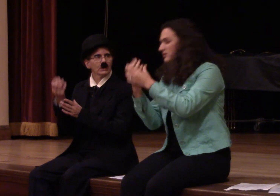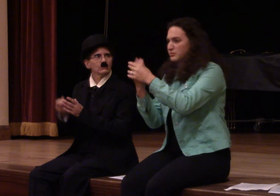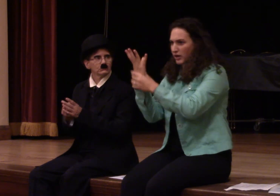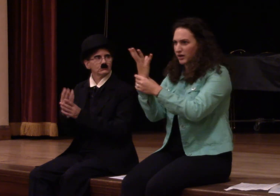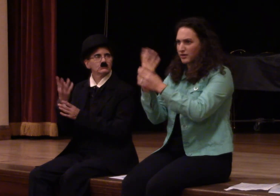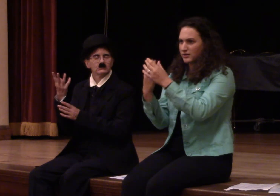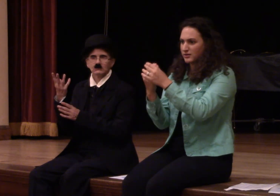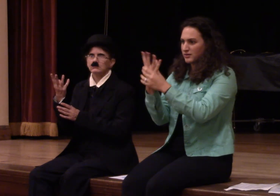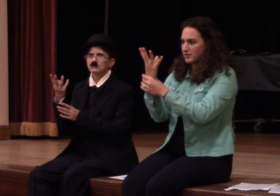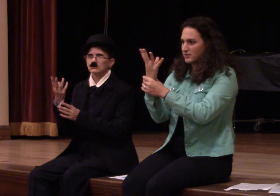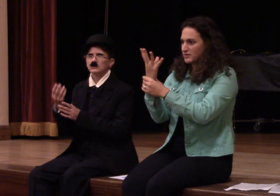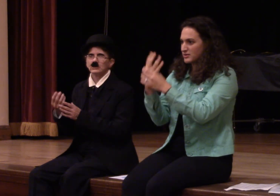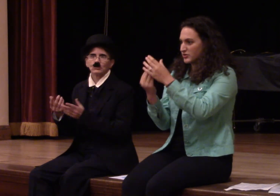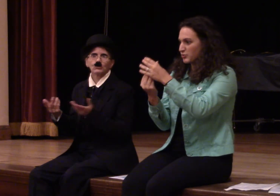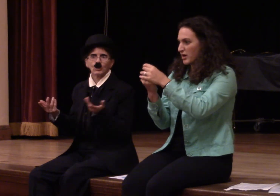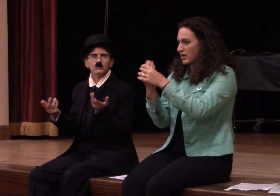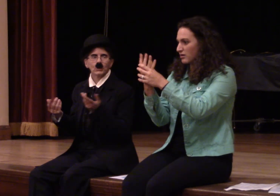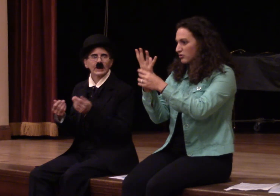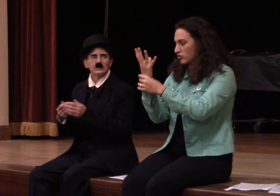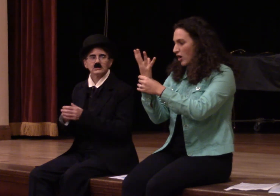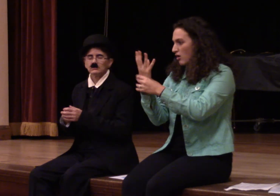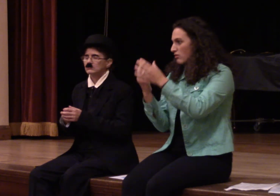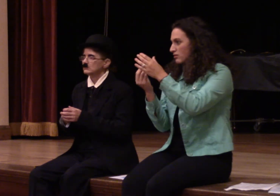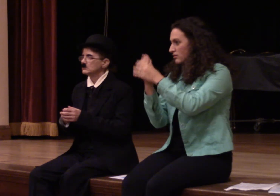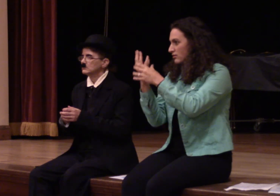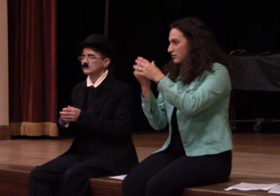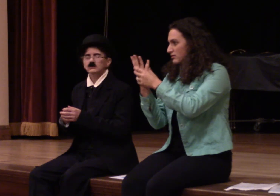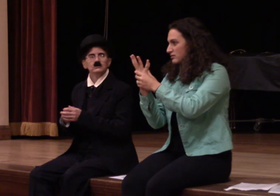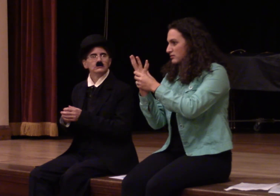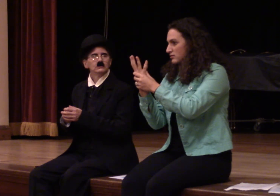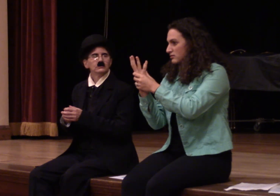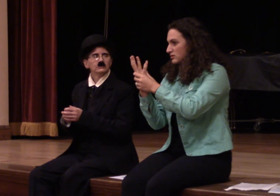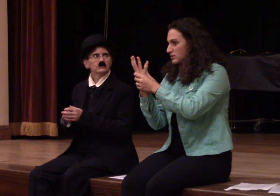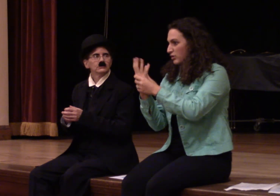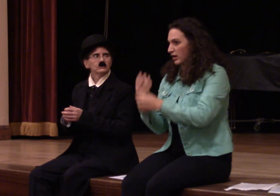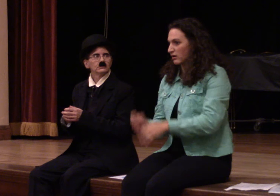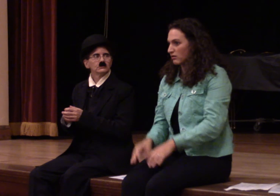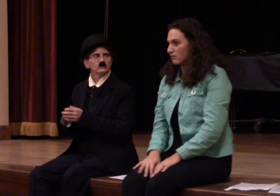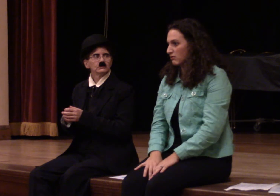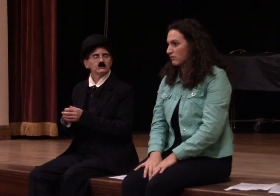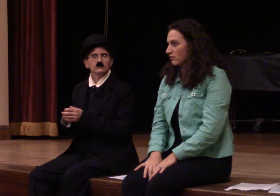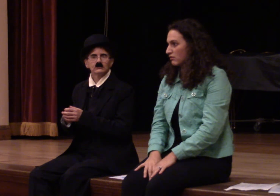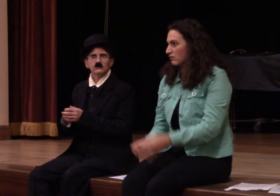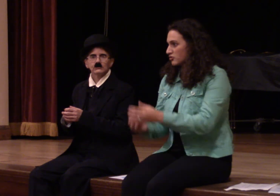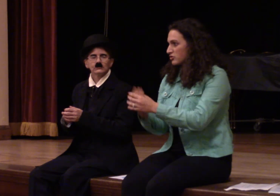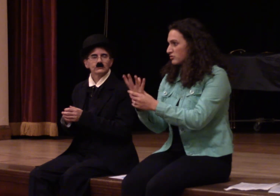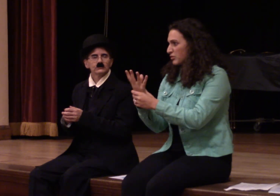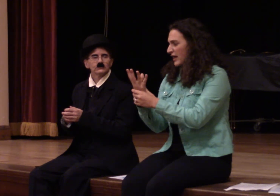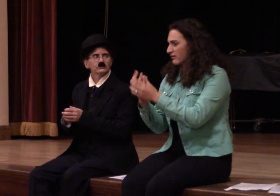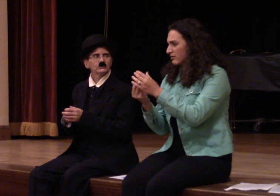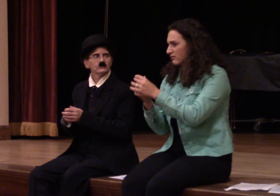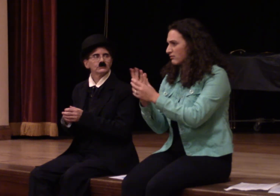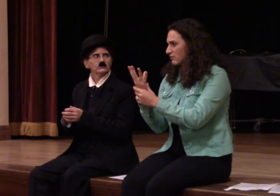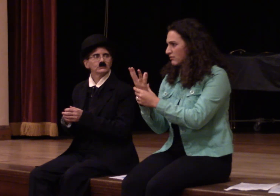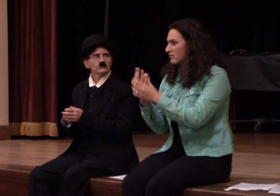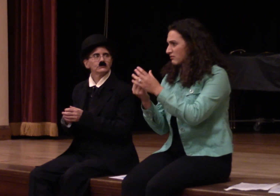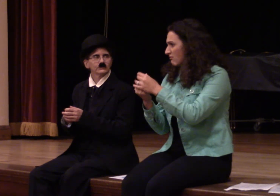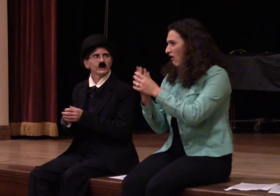spring. It's So a spring, grow, grow, spring. Plant, yeah. all of